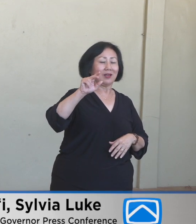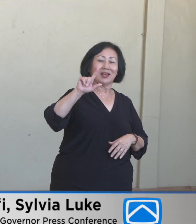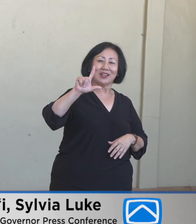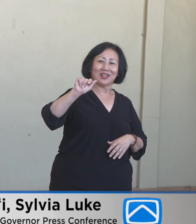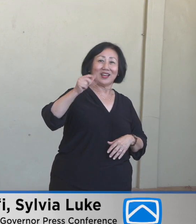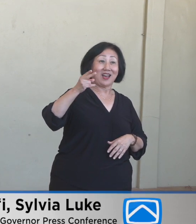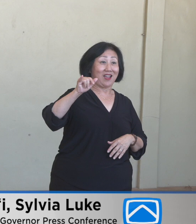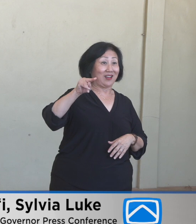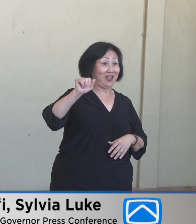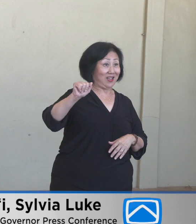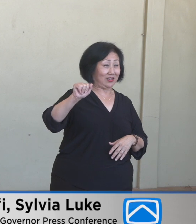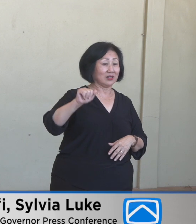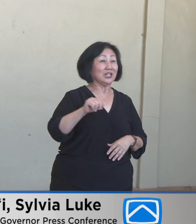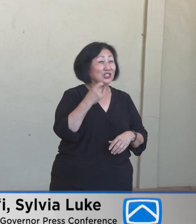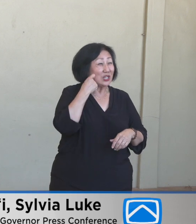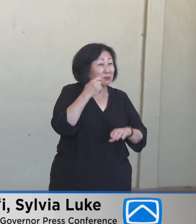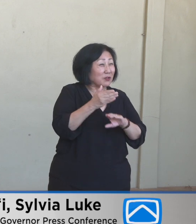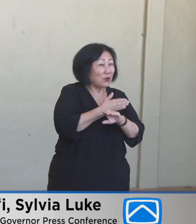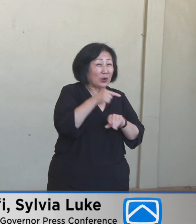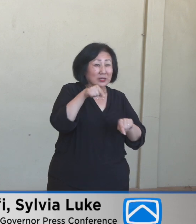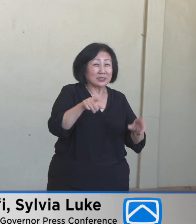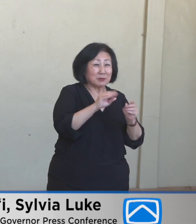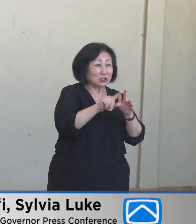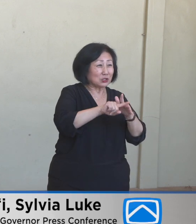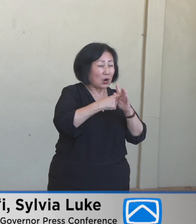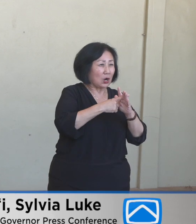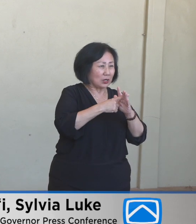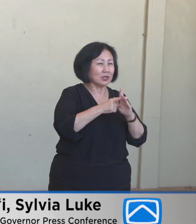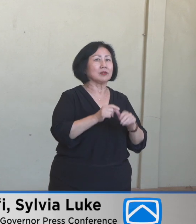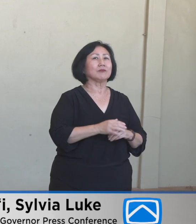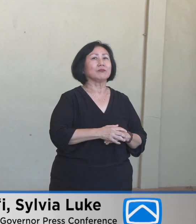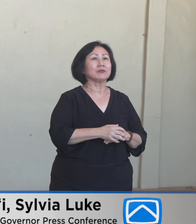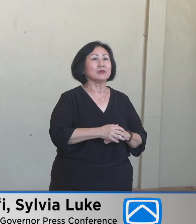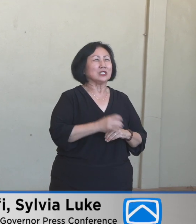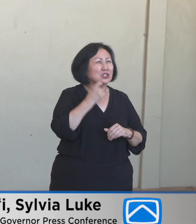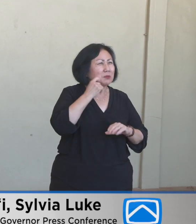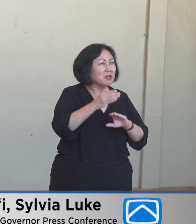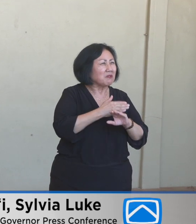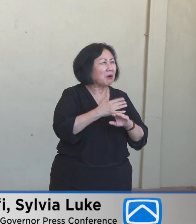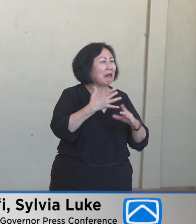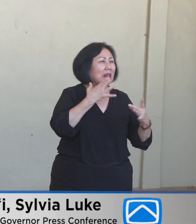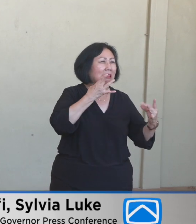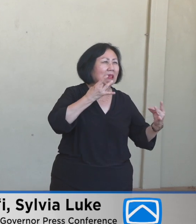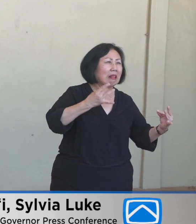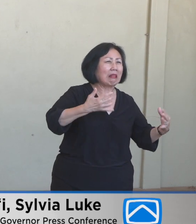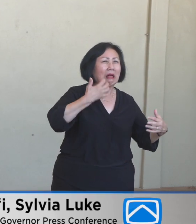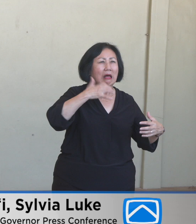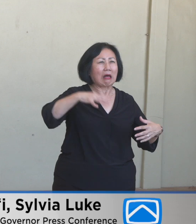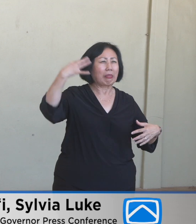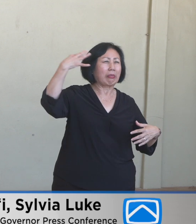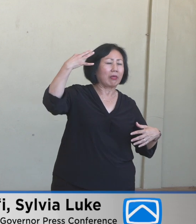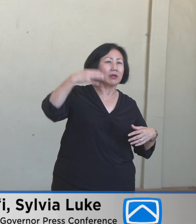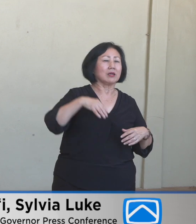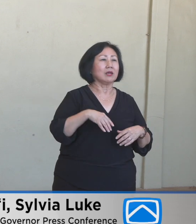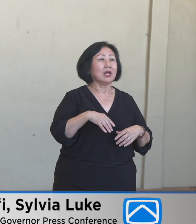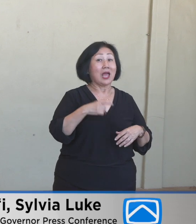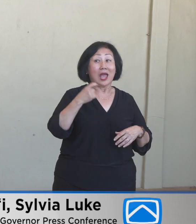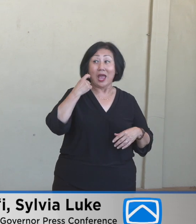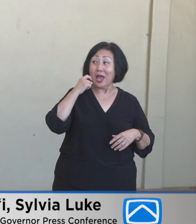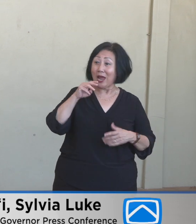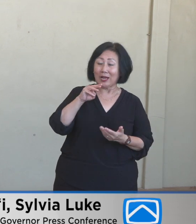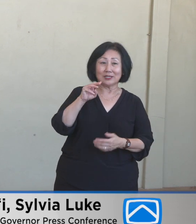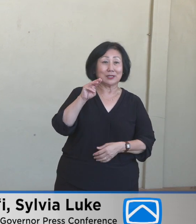conference started, right before the press conference started, it was really muggy and it was hot. And as the